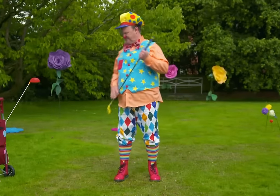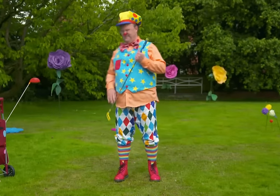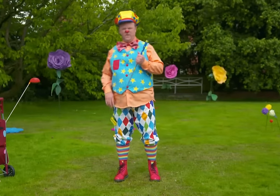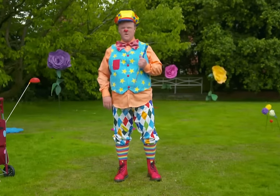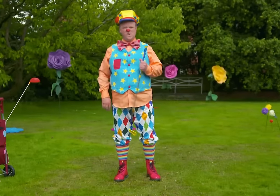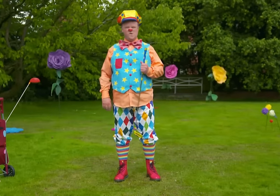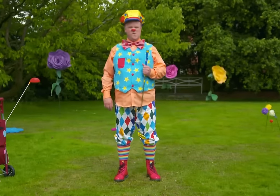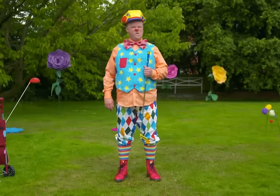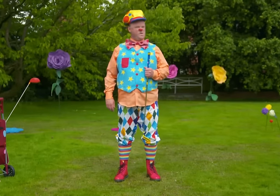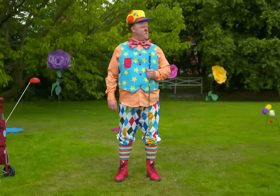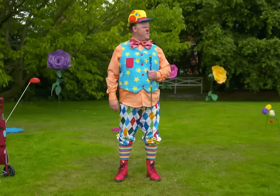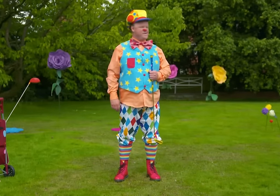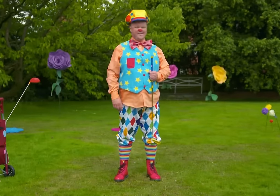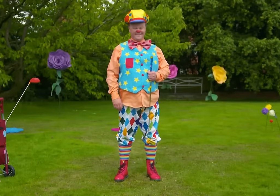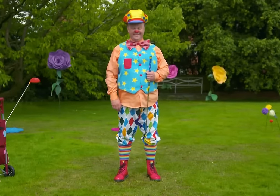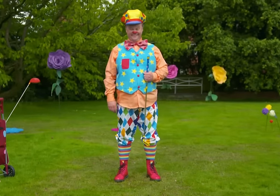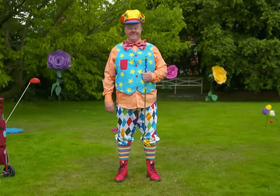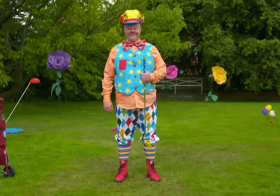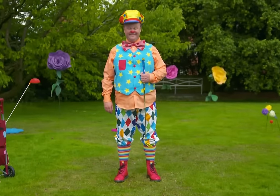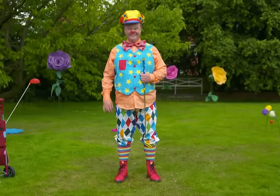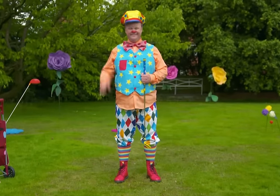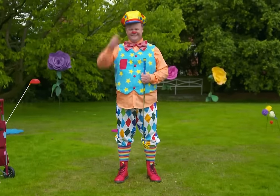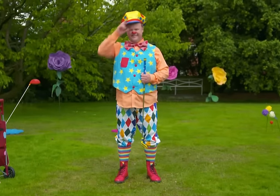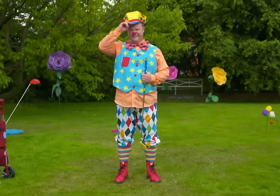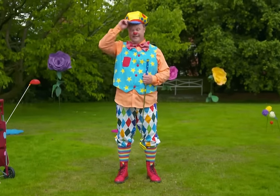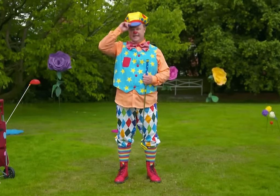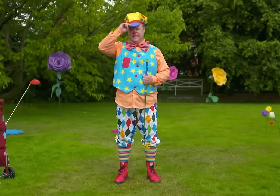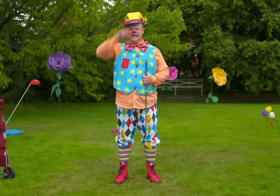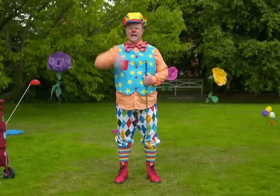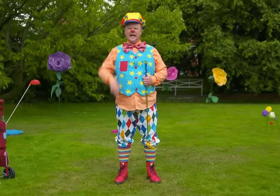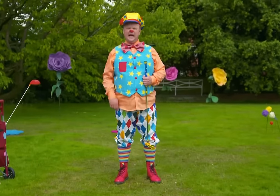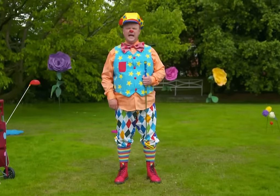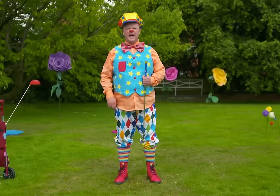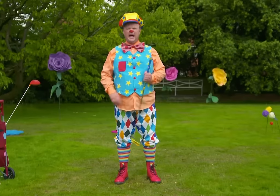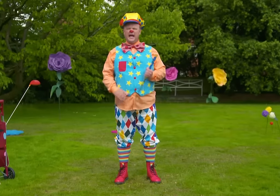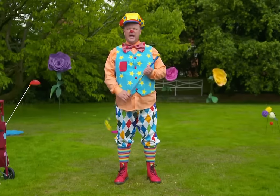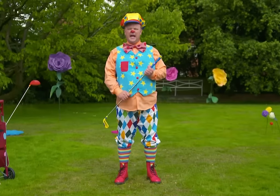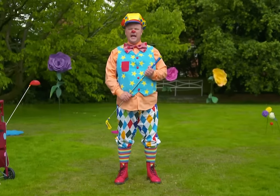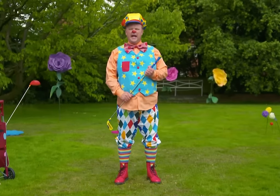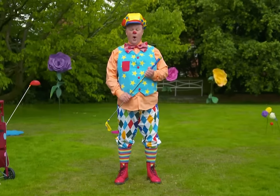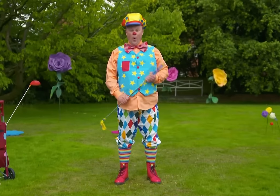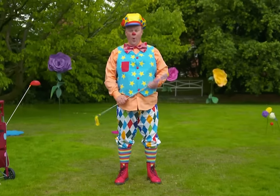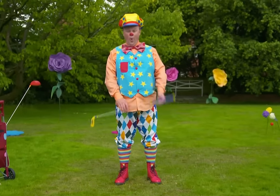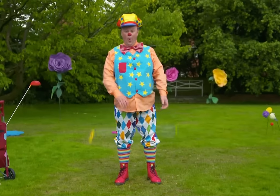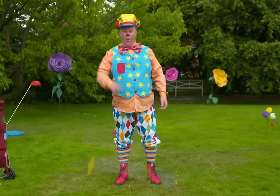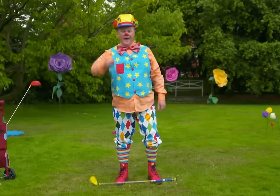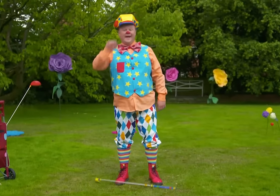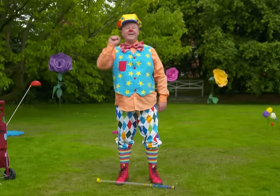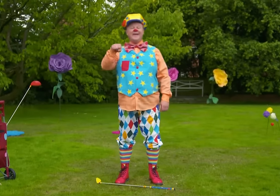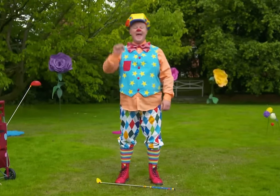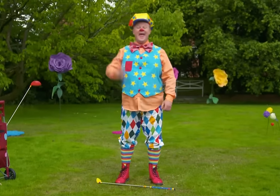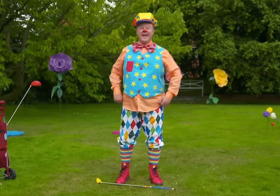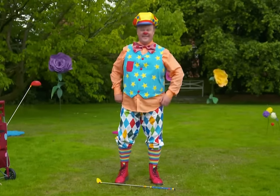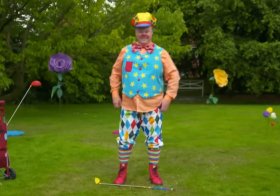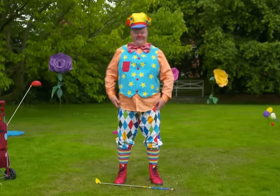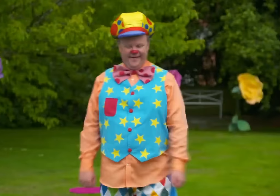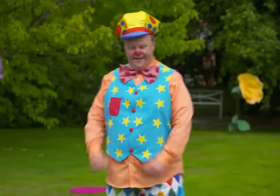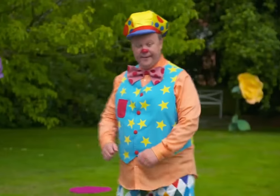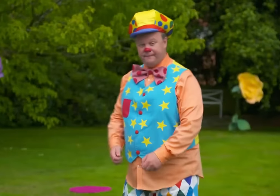As you are such a great golfer, please could you show us a sign for hole in one? Ooh, yes.